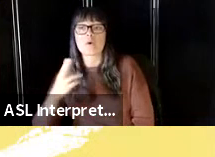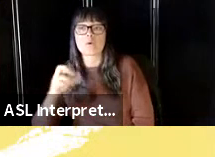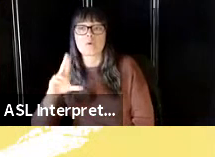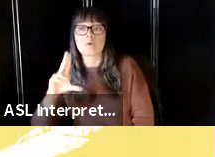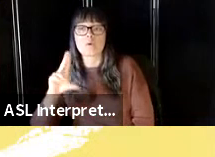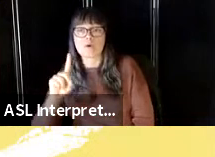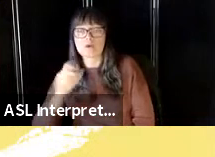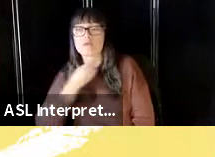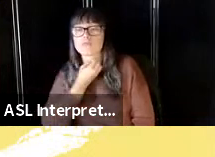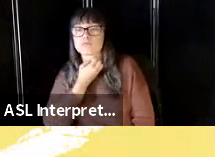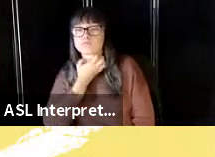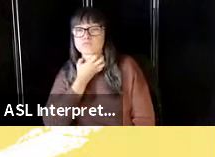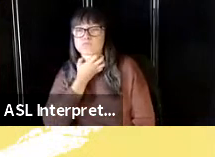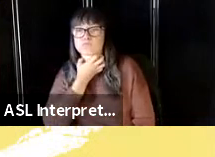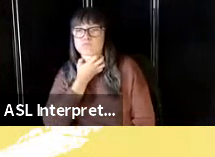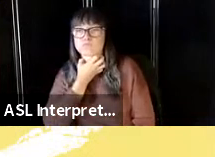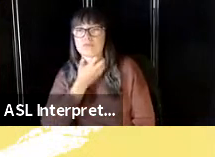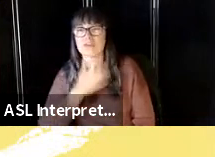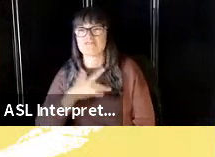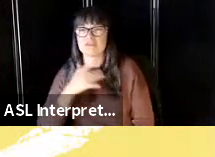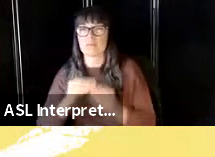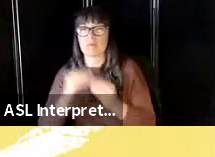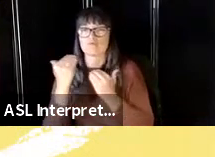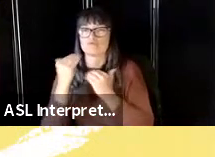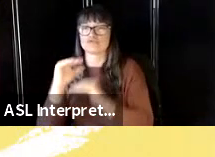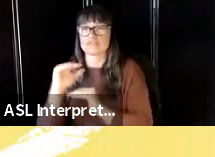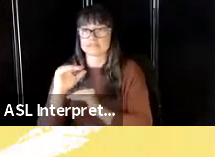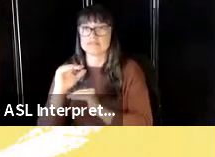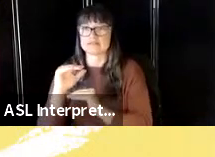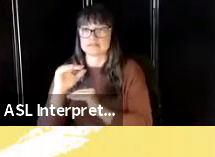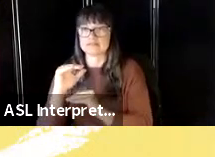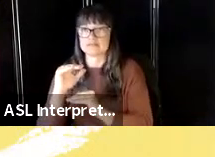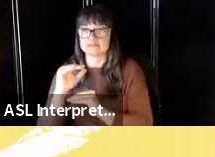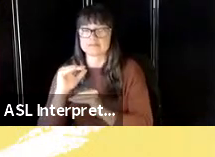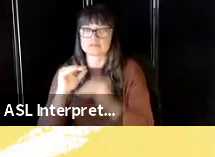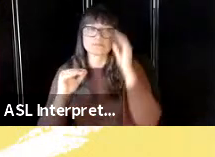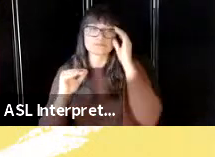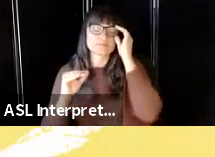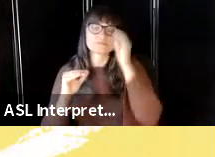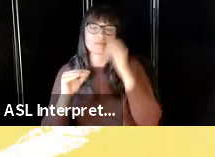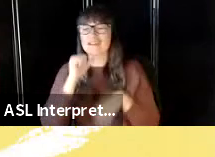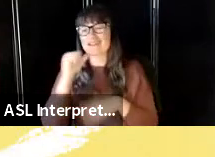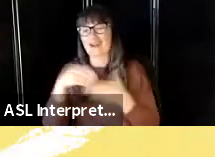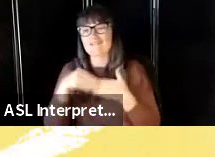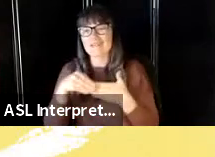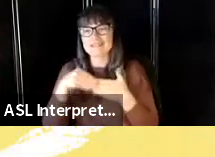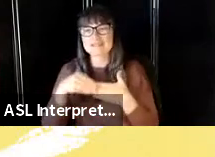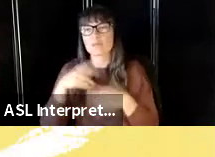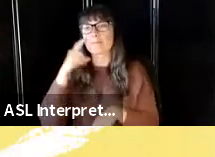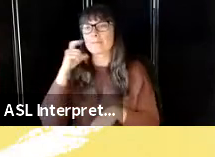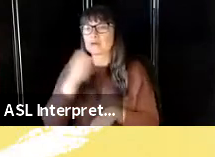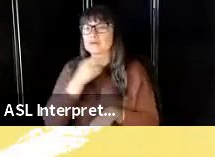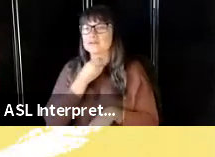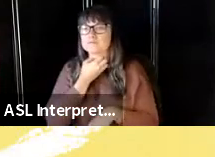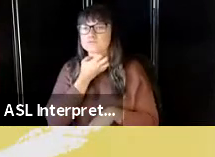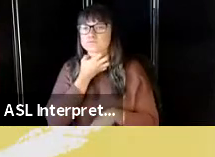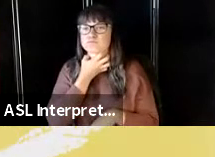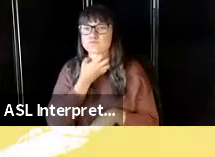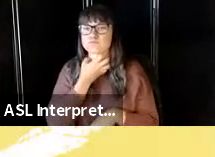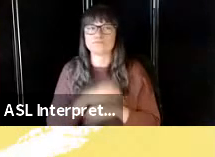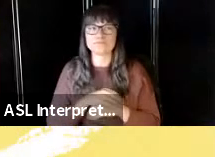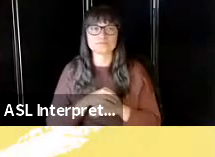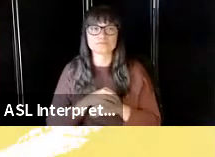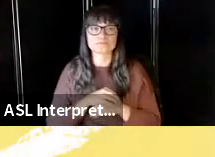swell, so it's going to feel more restricted because and not as flexible, because they're puffing and swollen. Okay, next